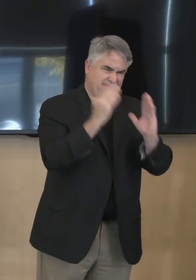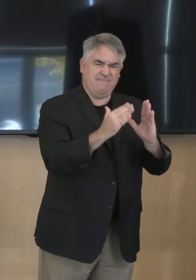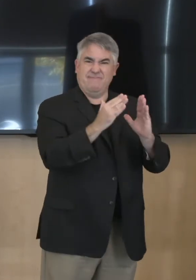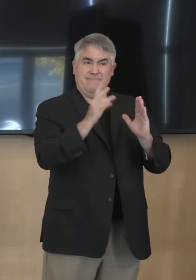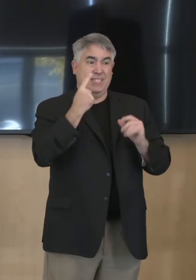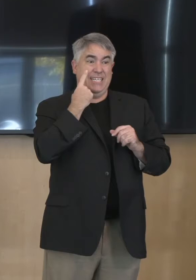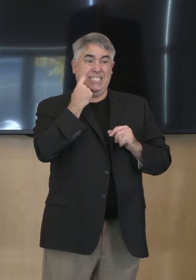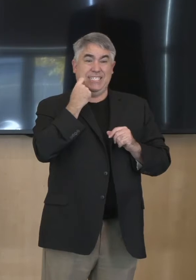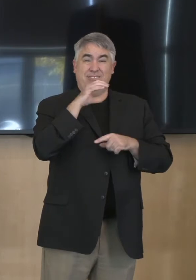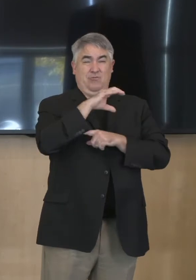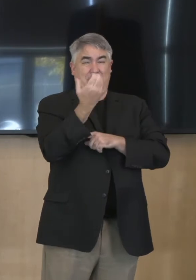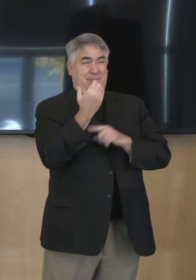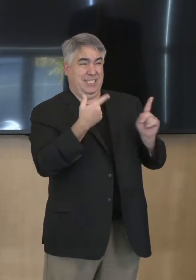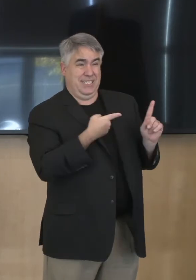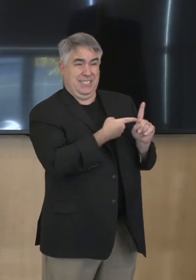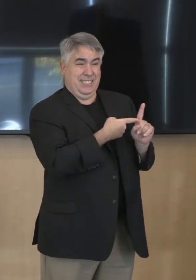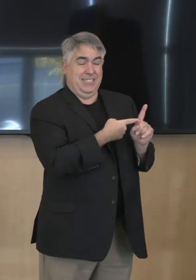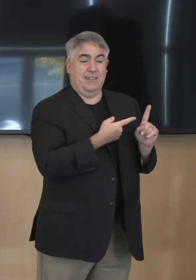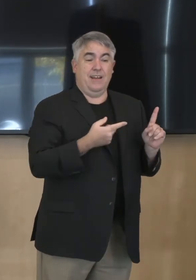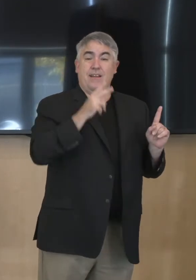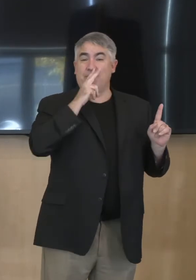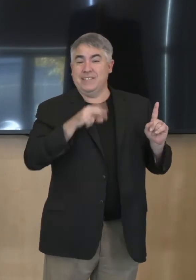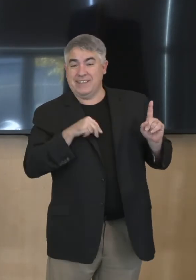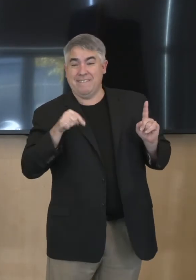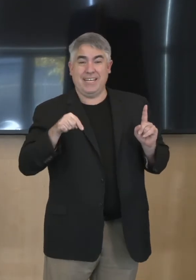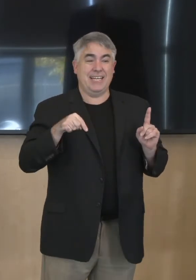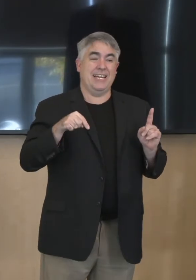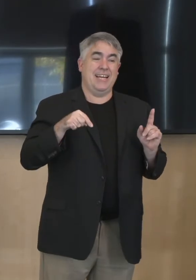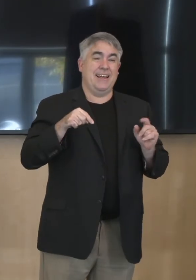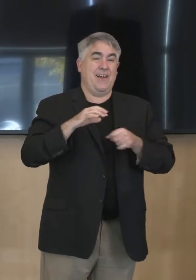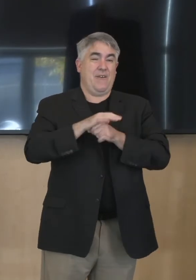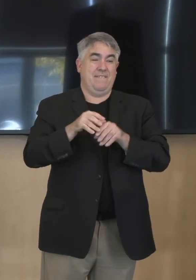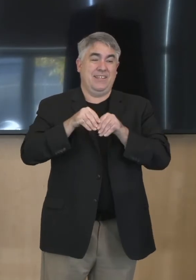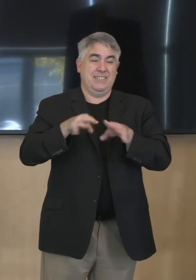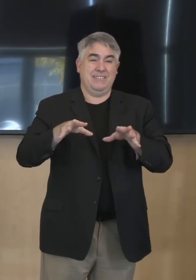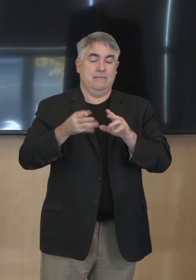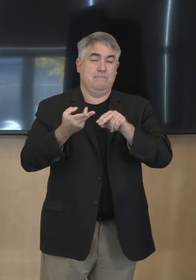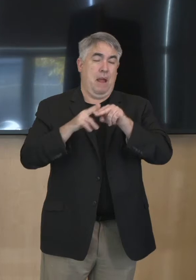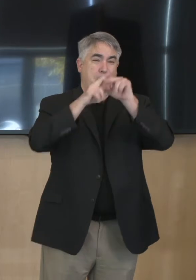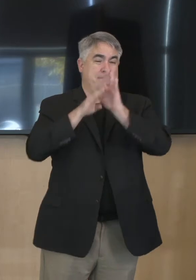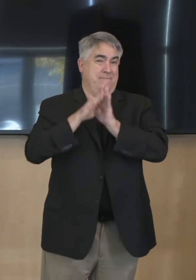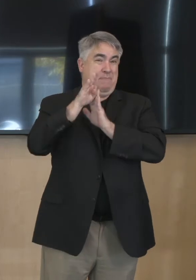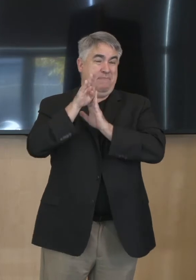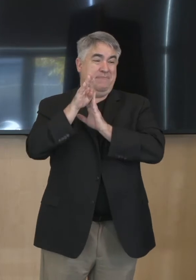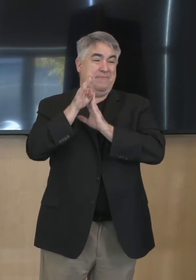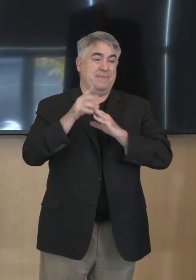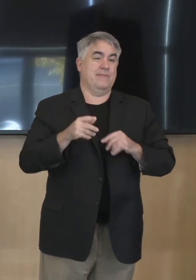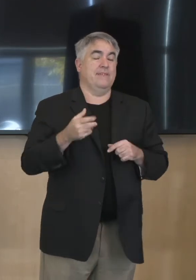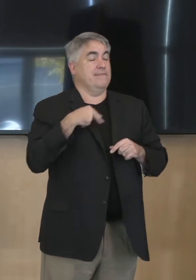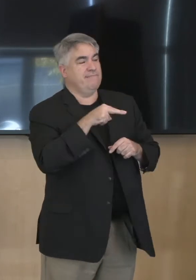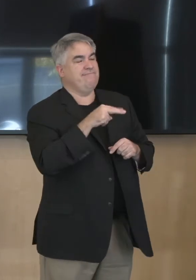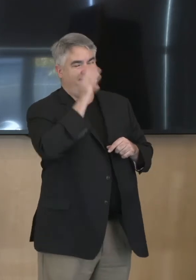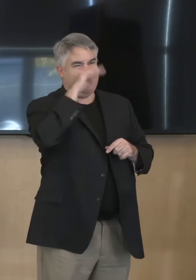what happened with the surge surrounding Thanksgiving. We are anticipating an uptick in cases as a result of Christmas and